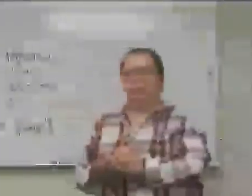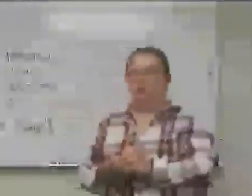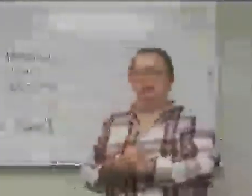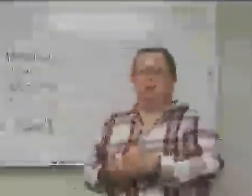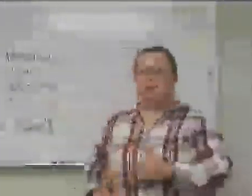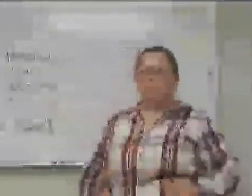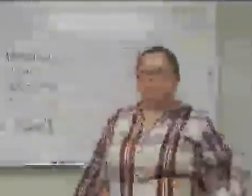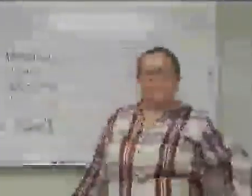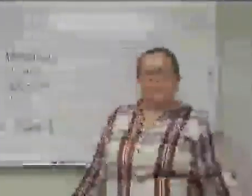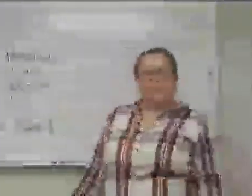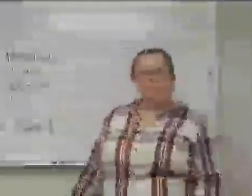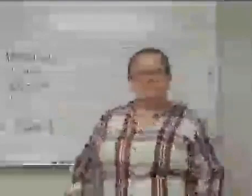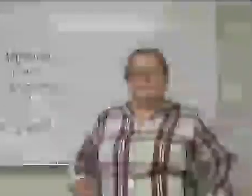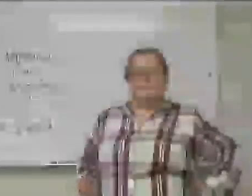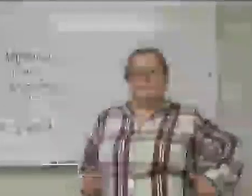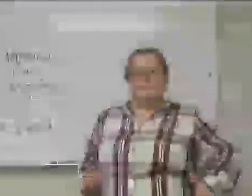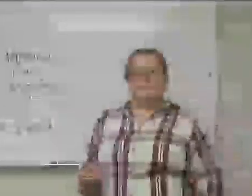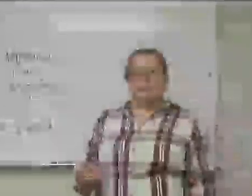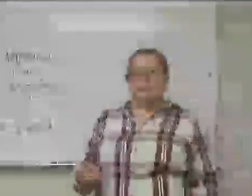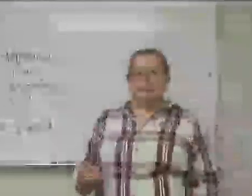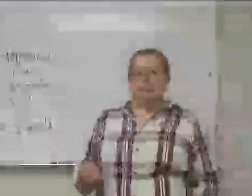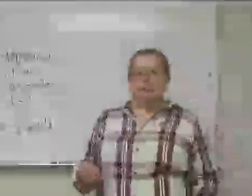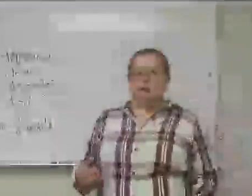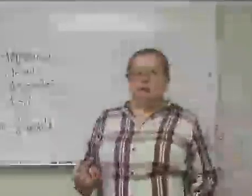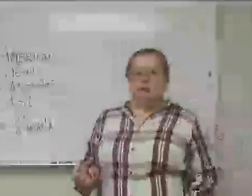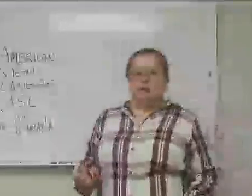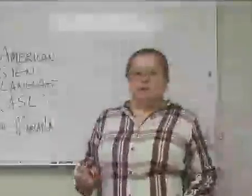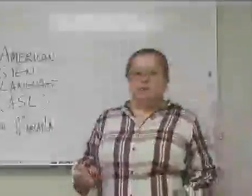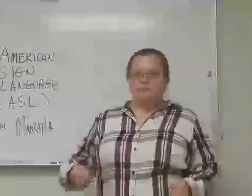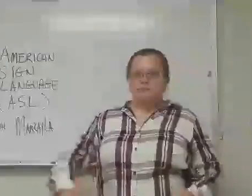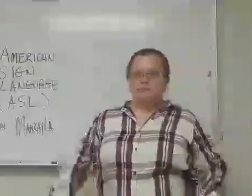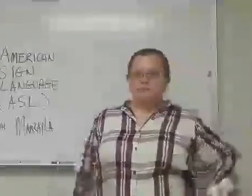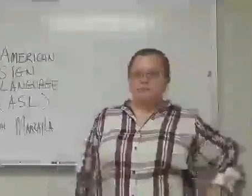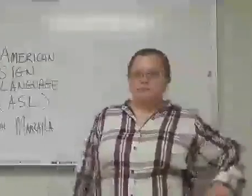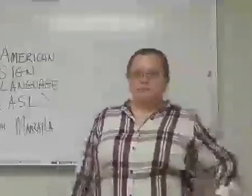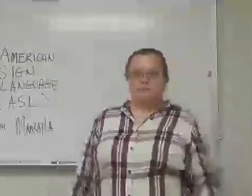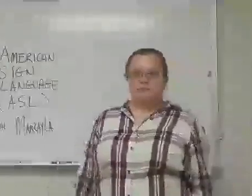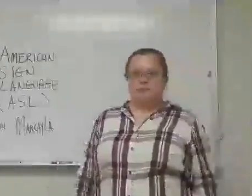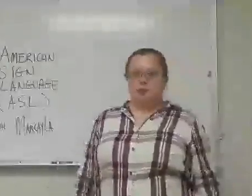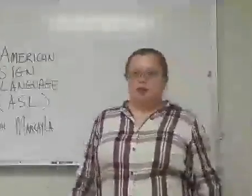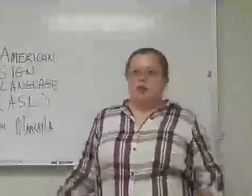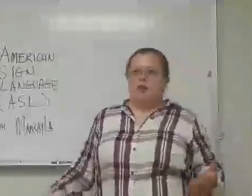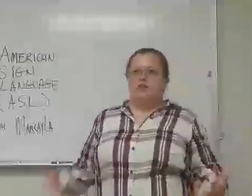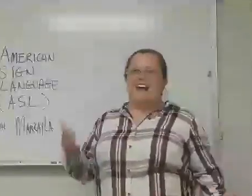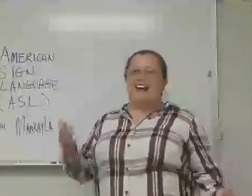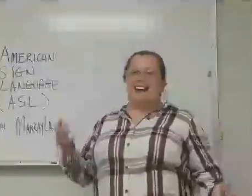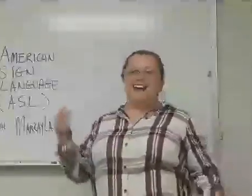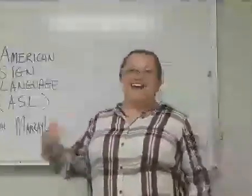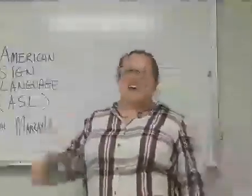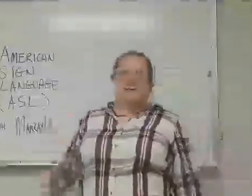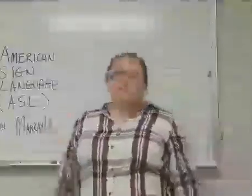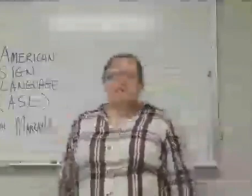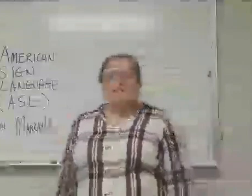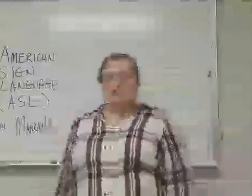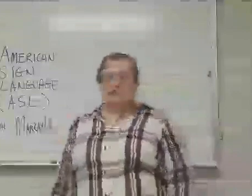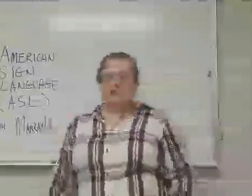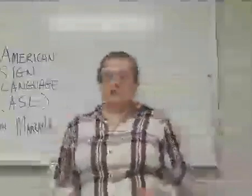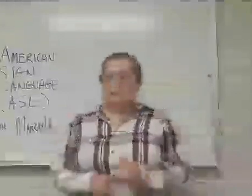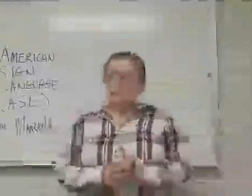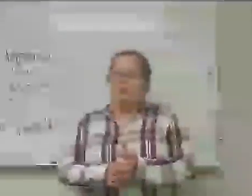is it always right hand? Does it, like, what if you're left-handed or right-handed? How does that factor in ASL? So